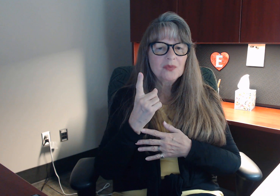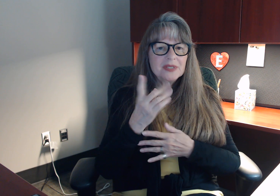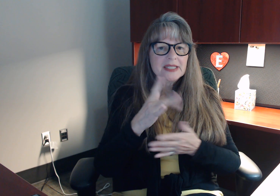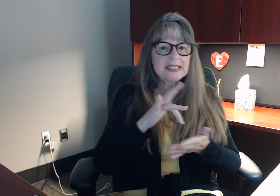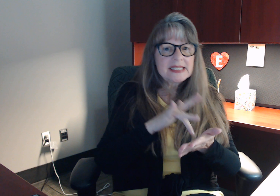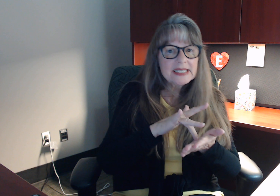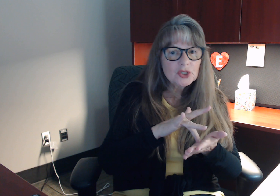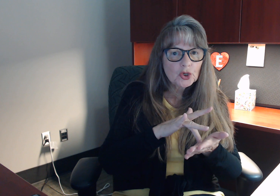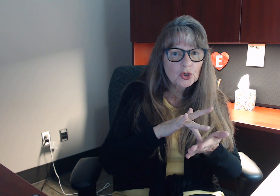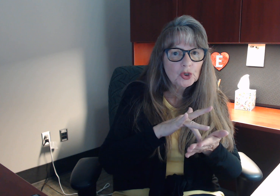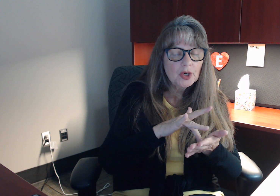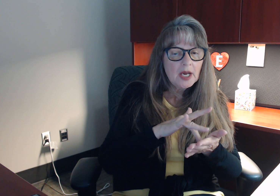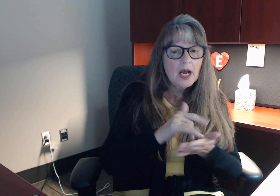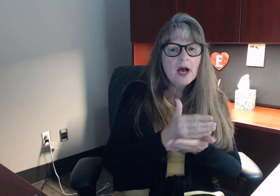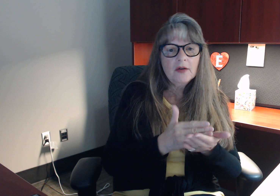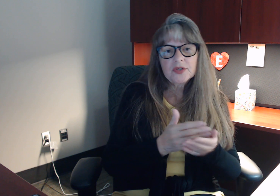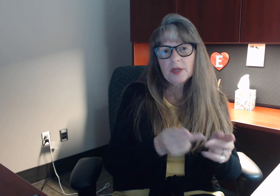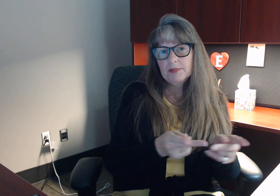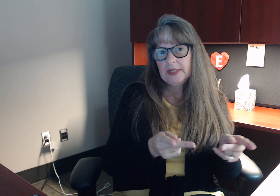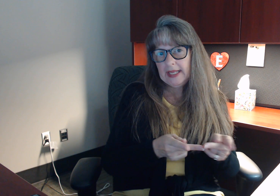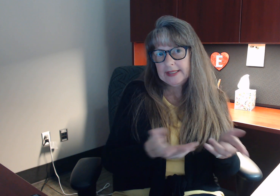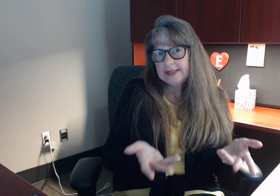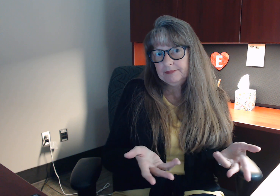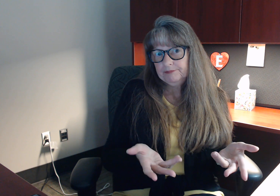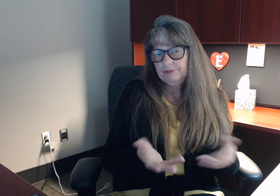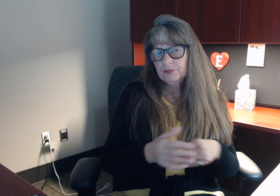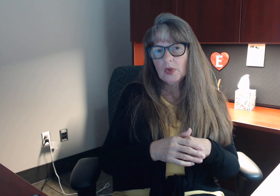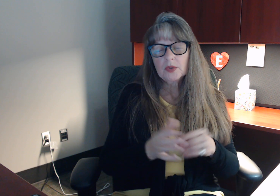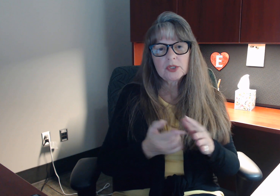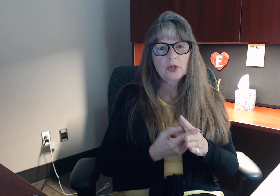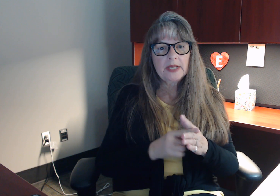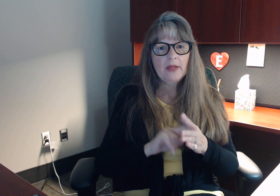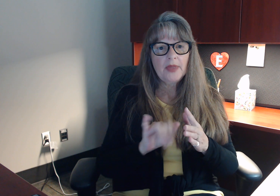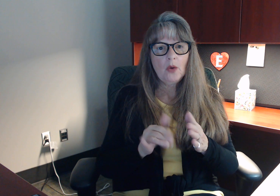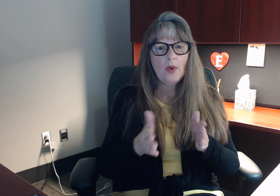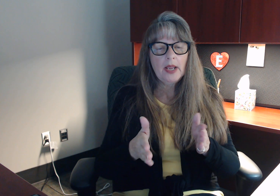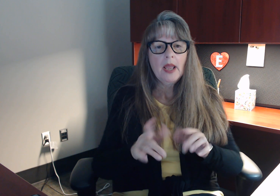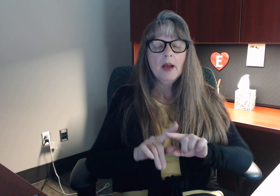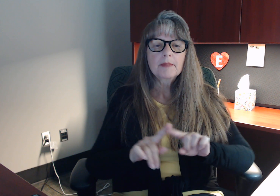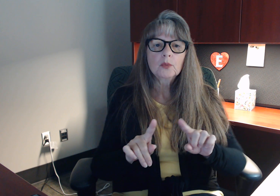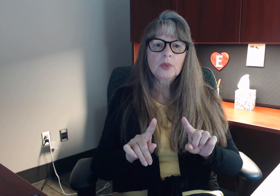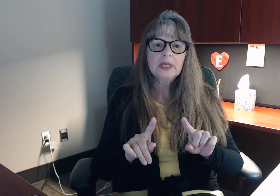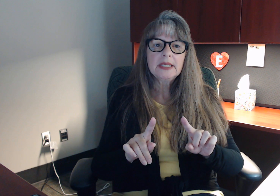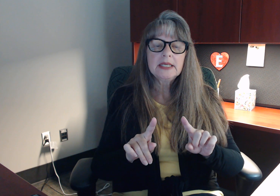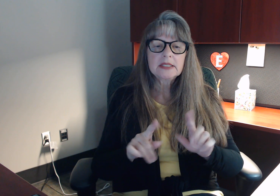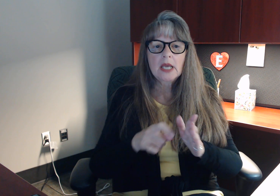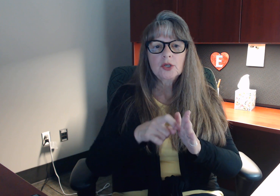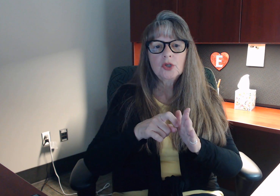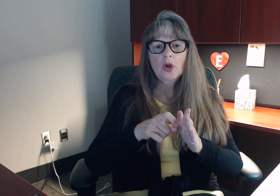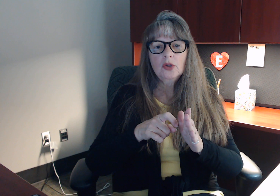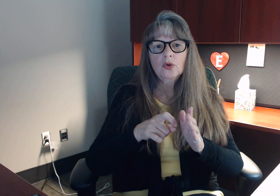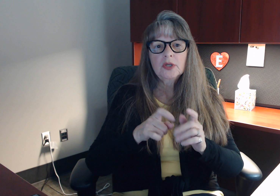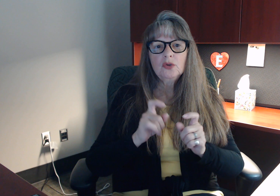in the center of some place, or started out that way. But really is you could